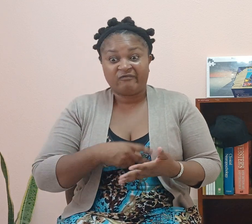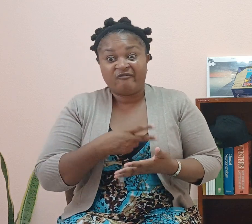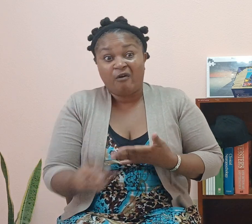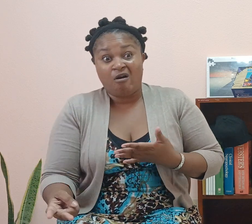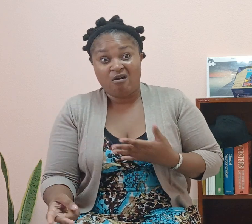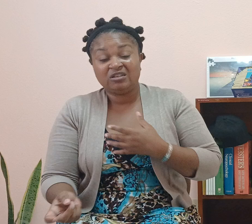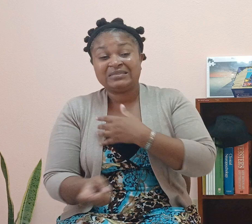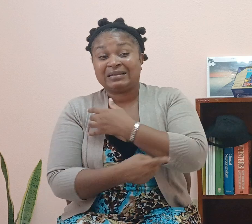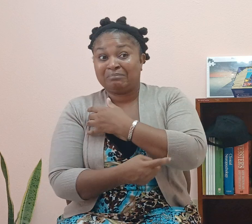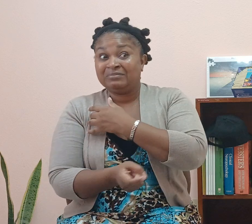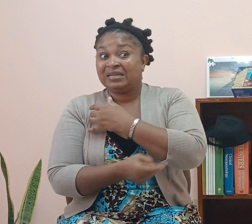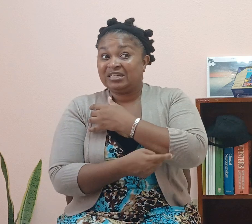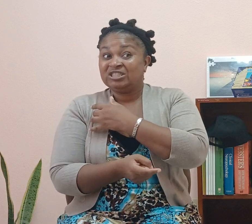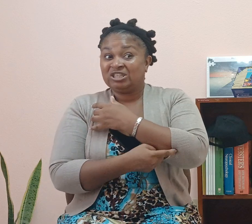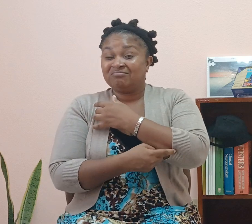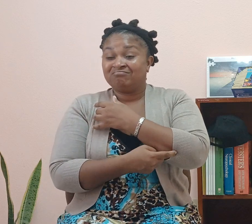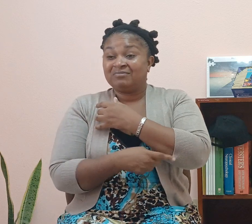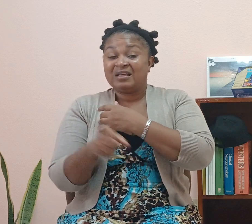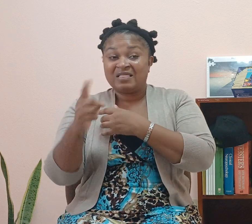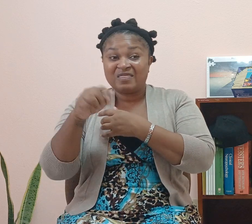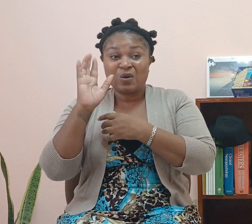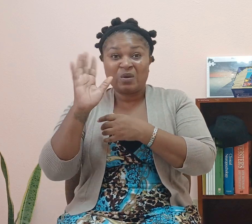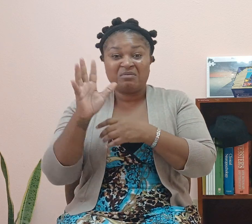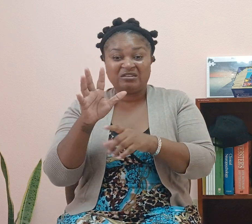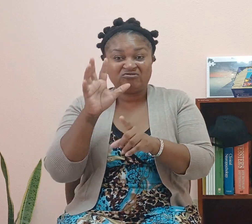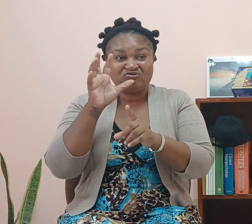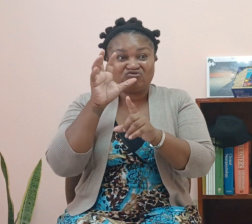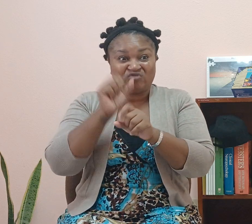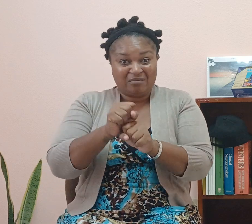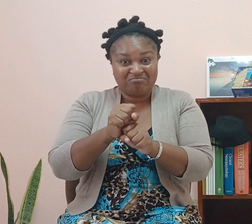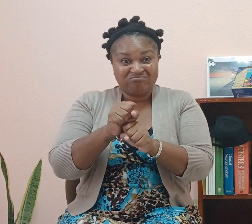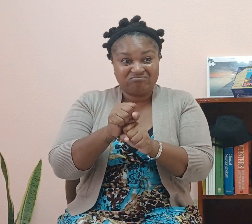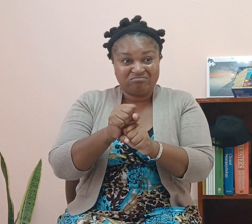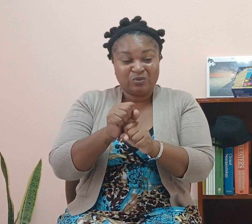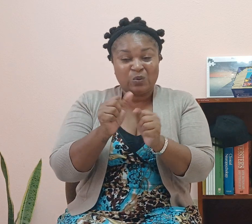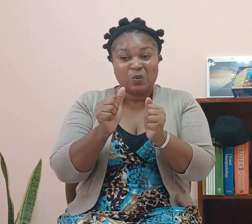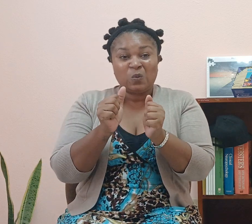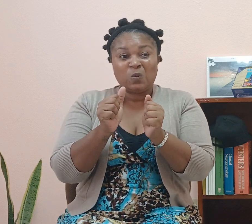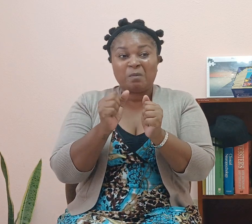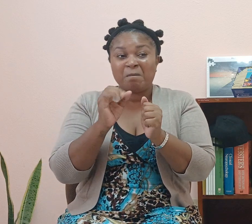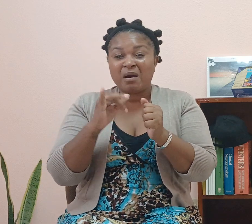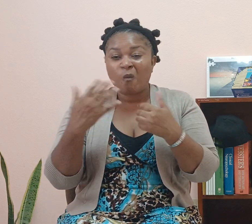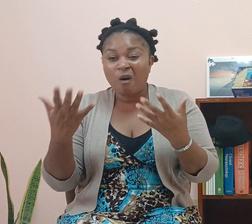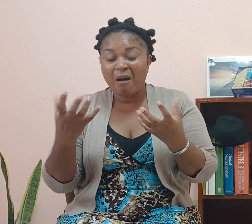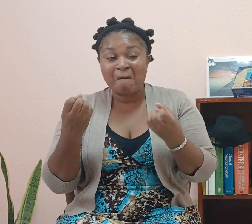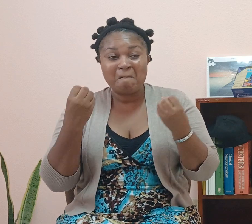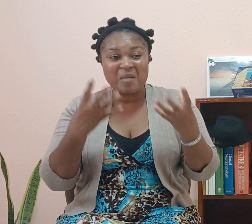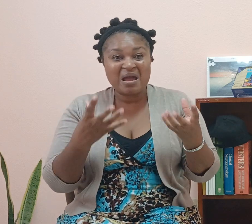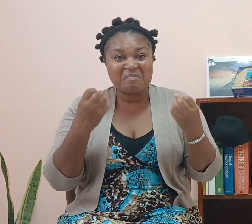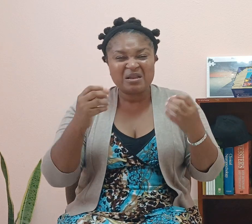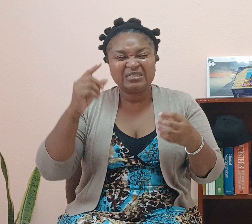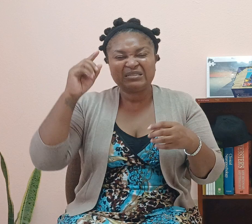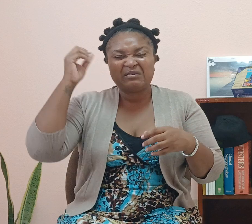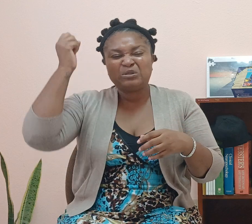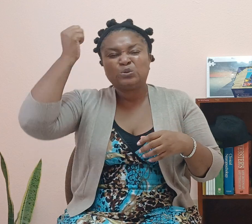They are trapped by many stupid and harmful passions that plunge people into ruin